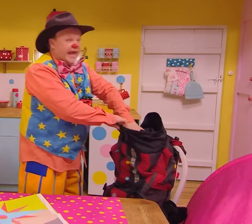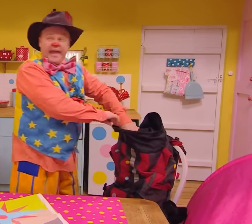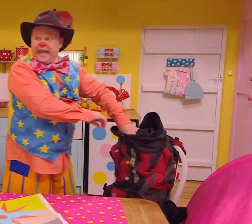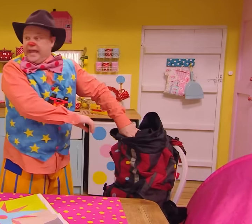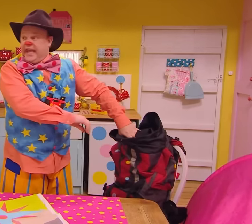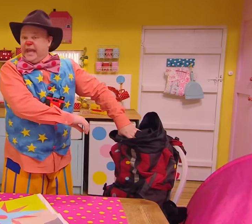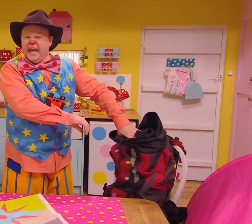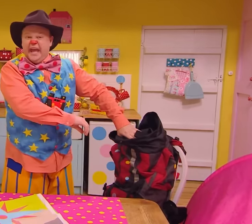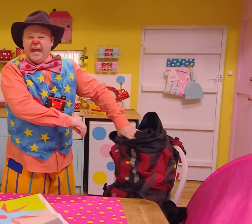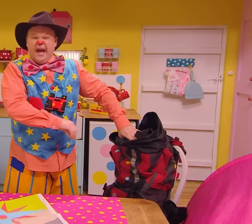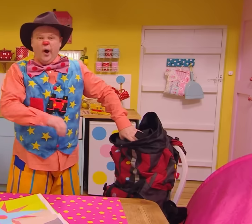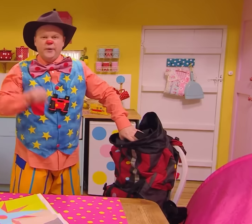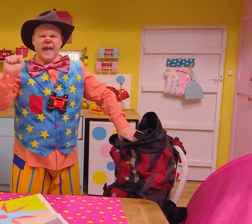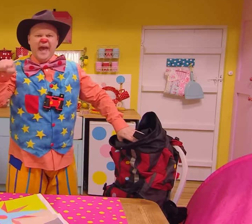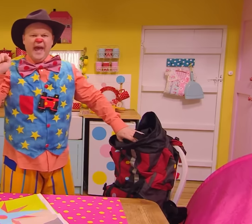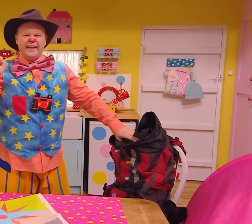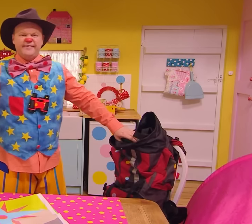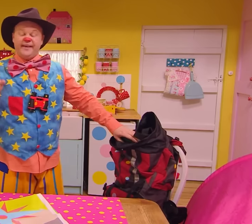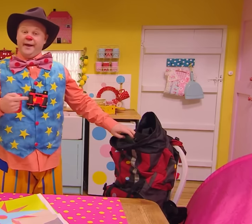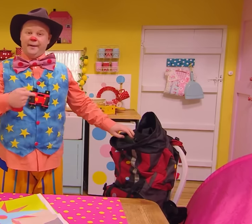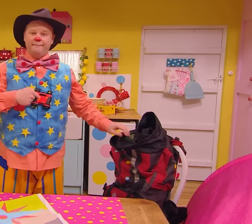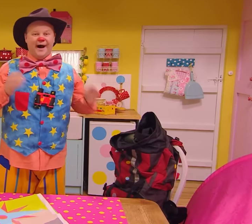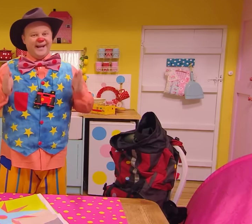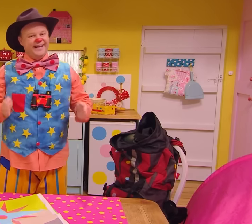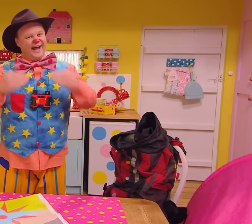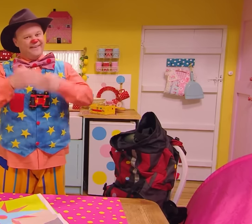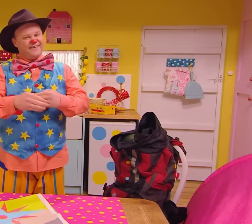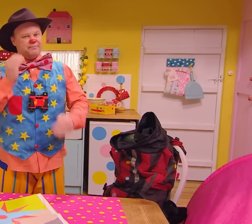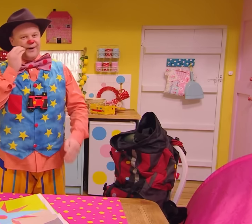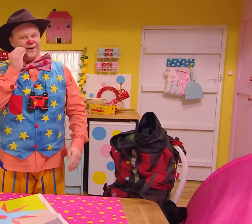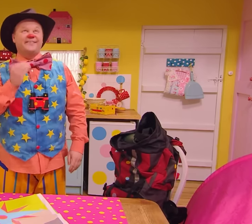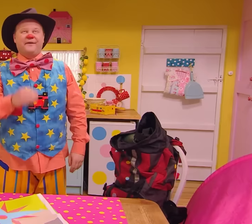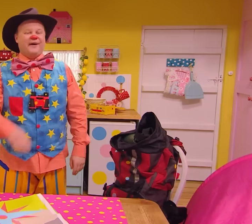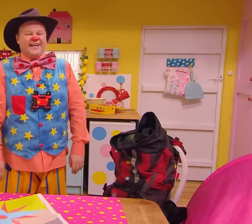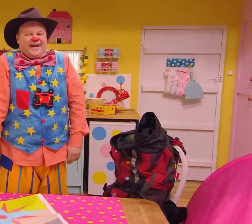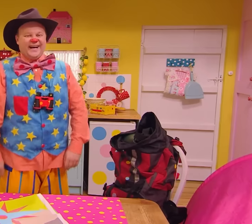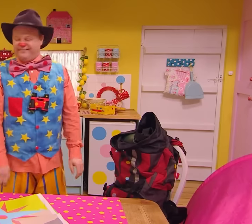Mr. Tumble. Oh, yes. My lunchbox.